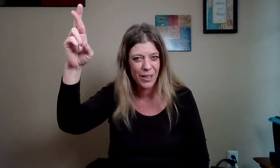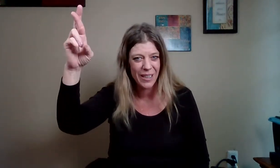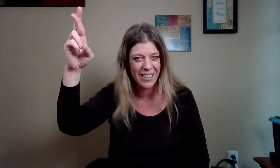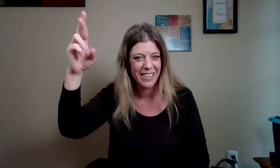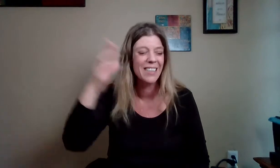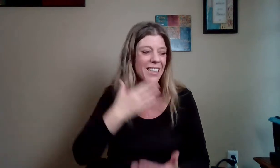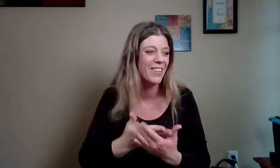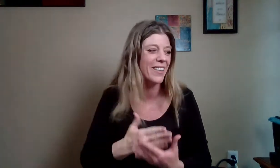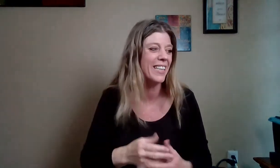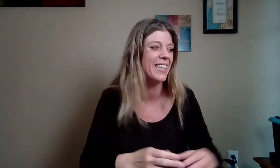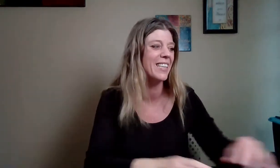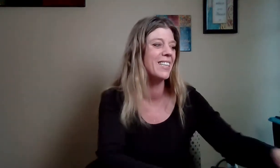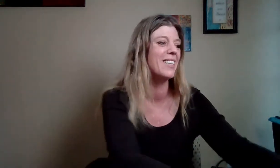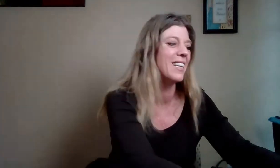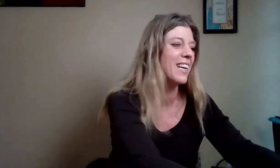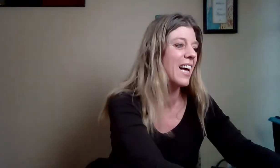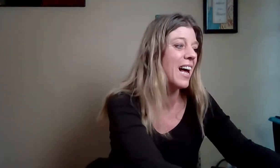Computer. Good.